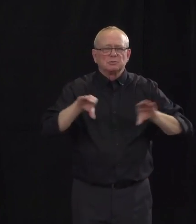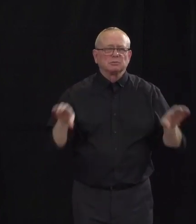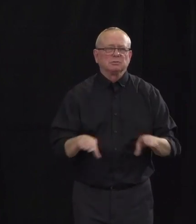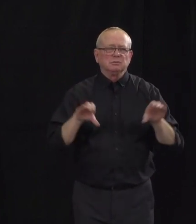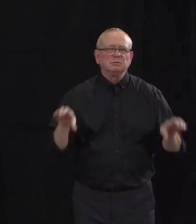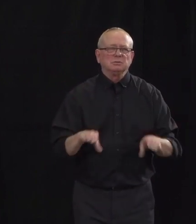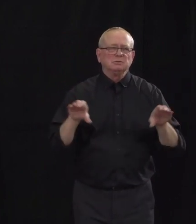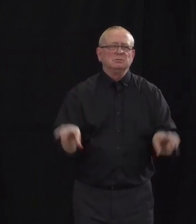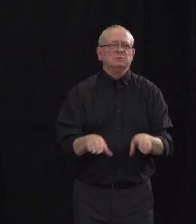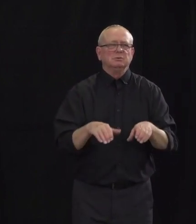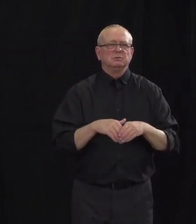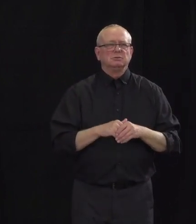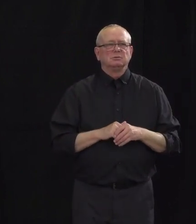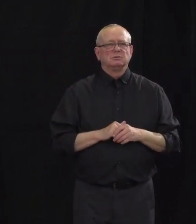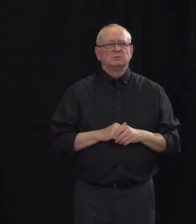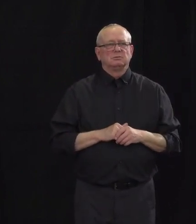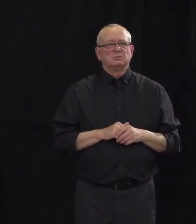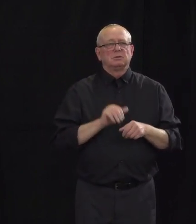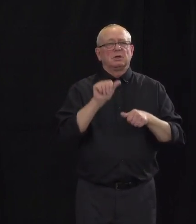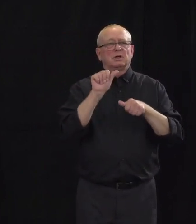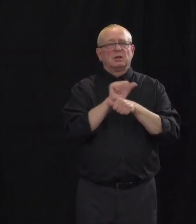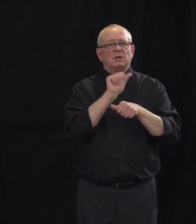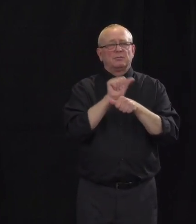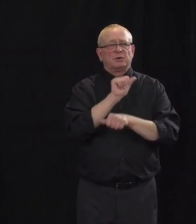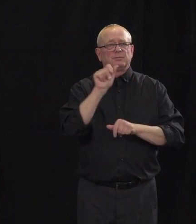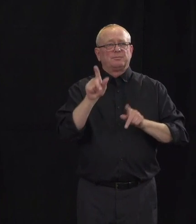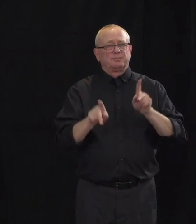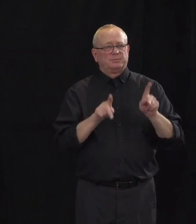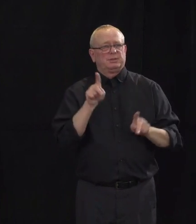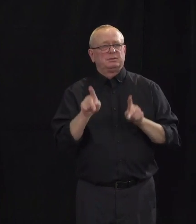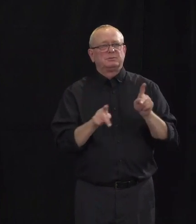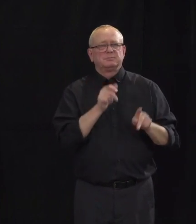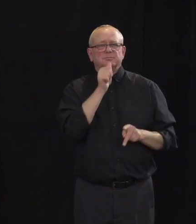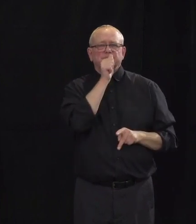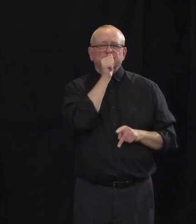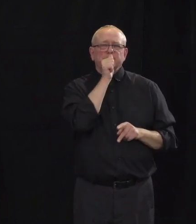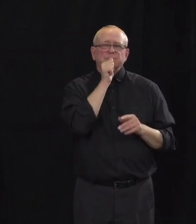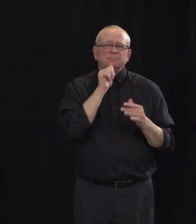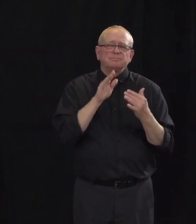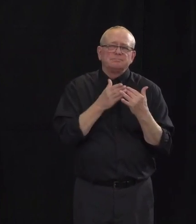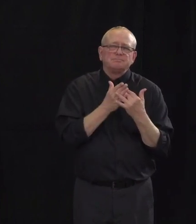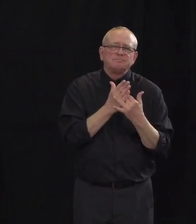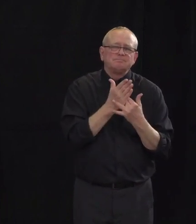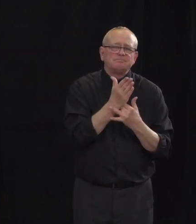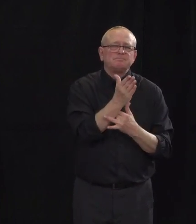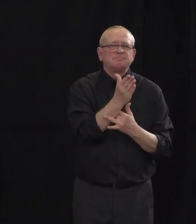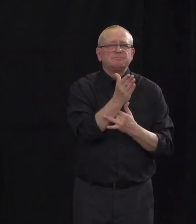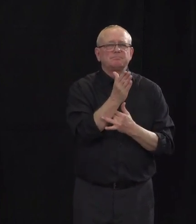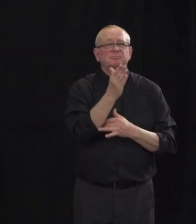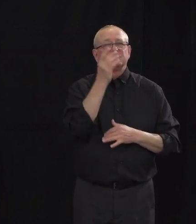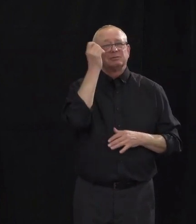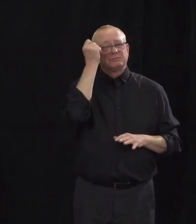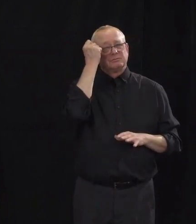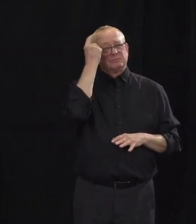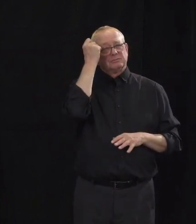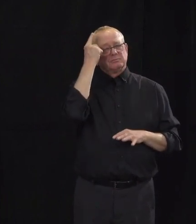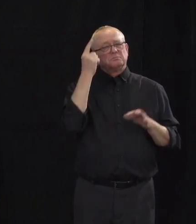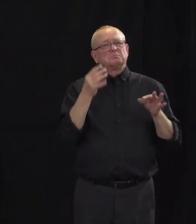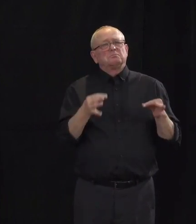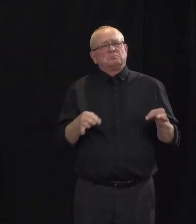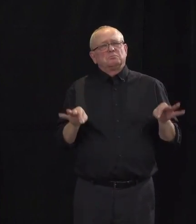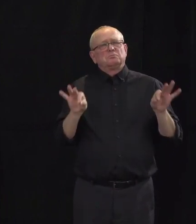to understand with realism what we are about to go through, what many people are already going through. But please remember that we have each